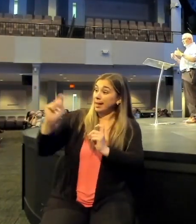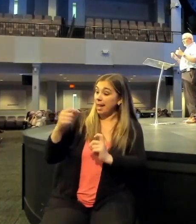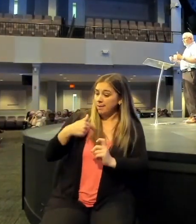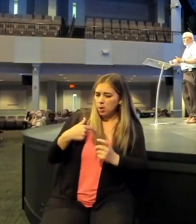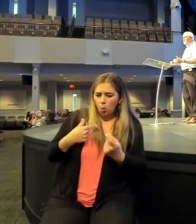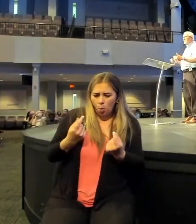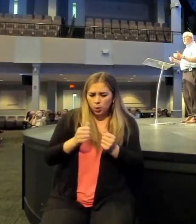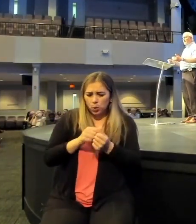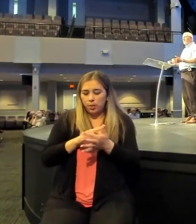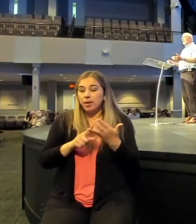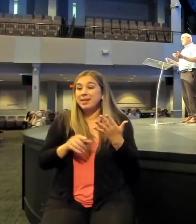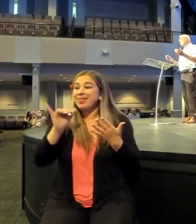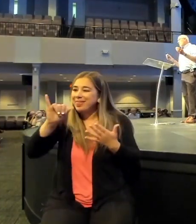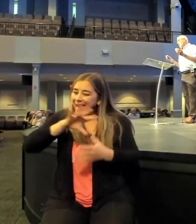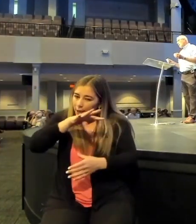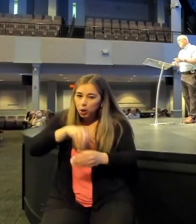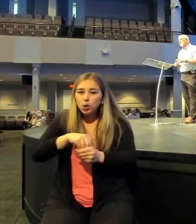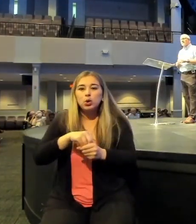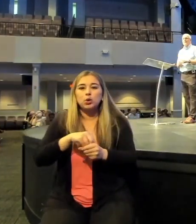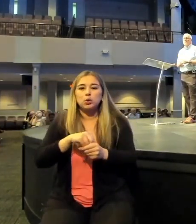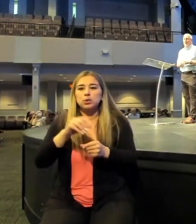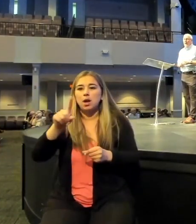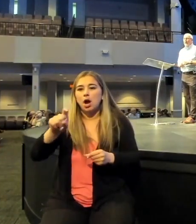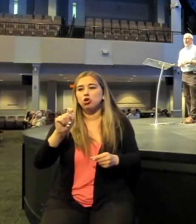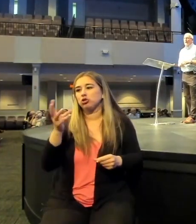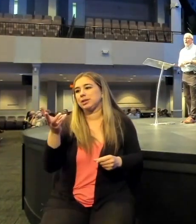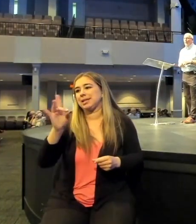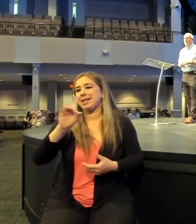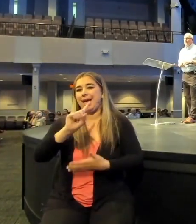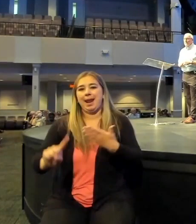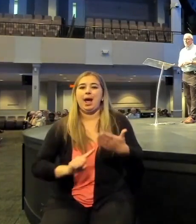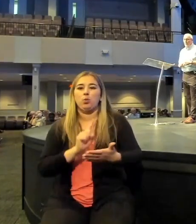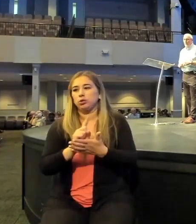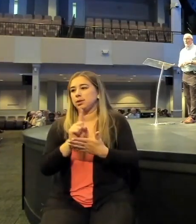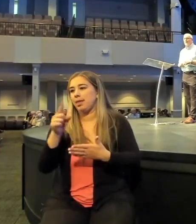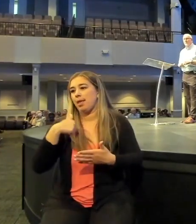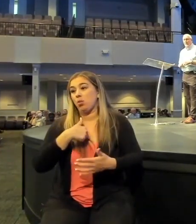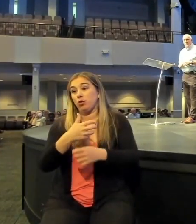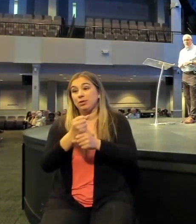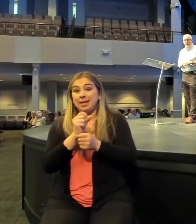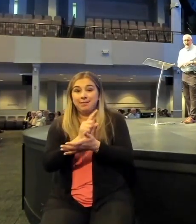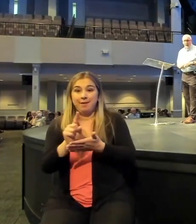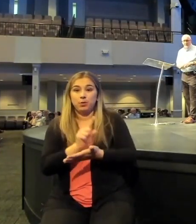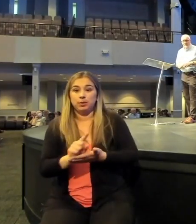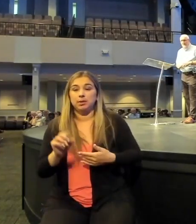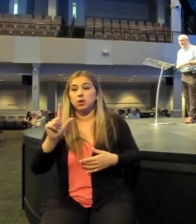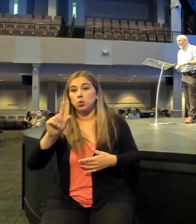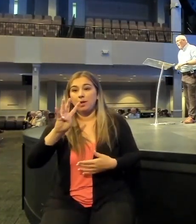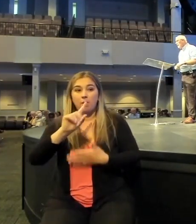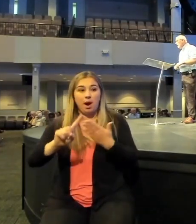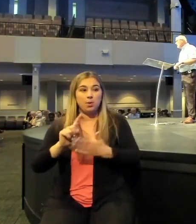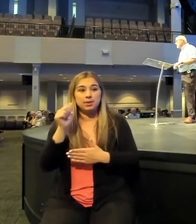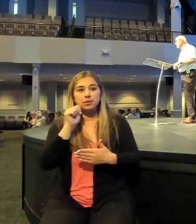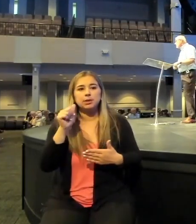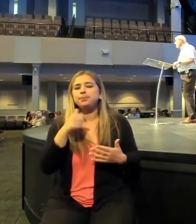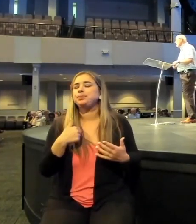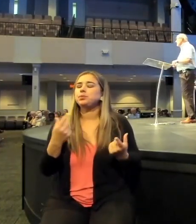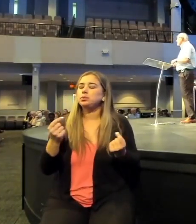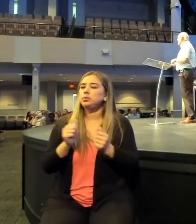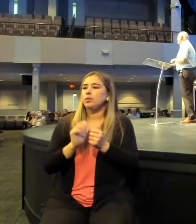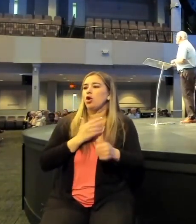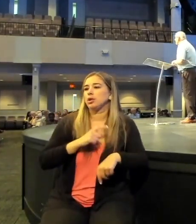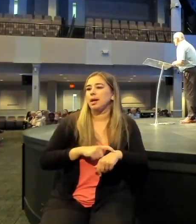And that includes the gift of 168 hours each week, 24 hours each day,